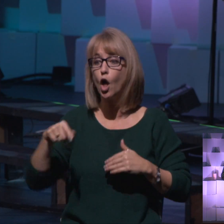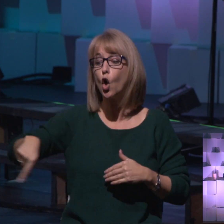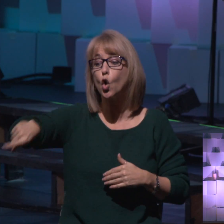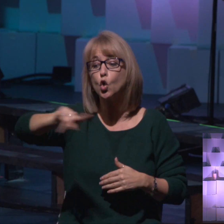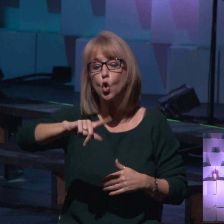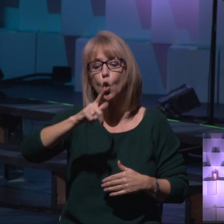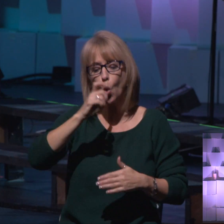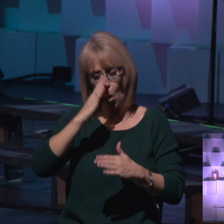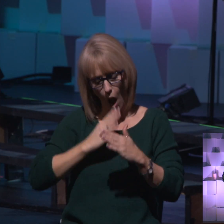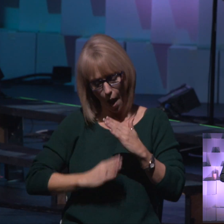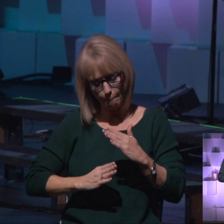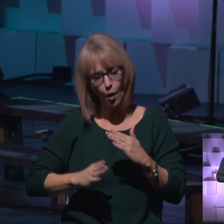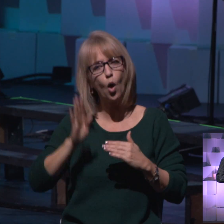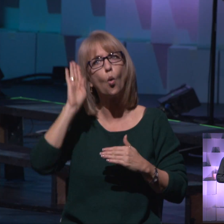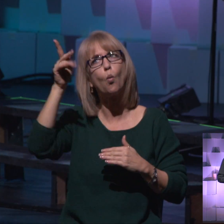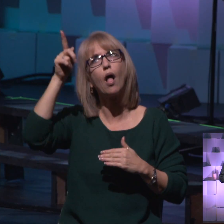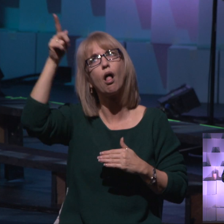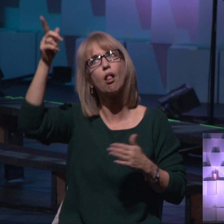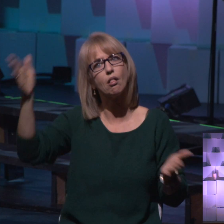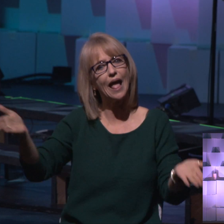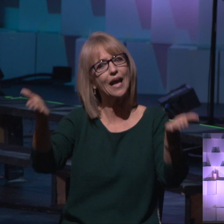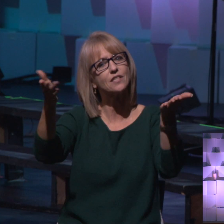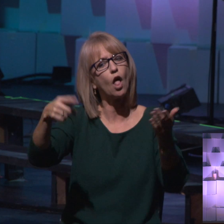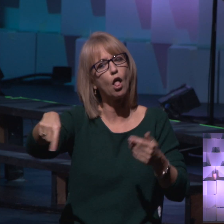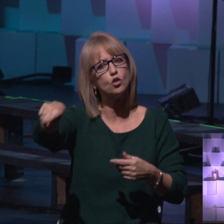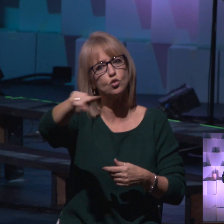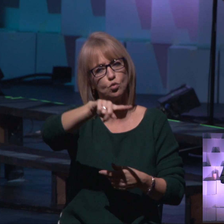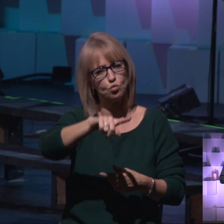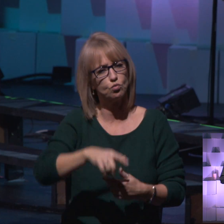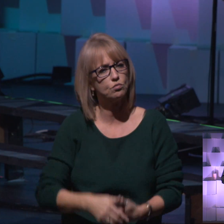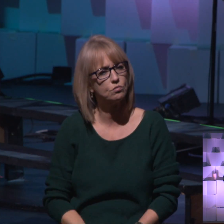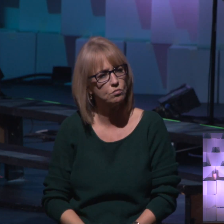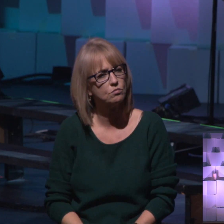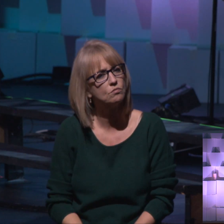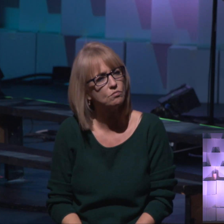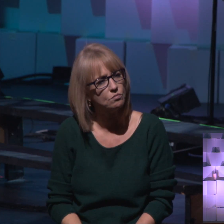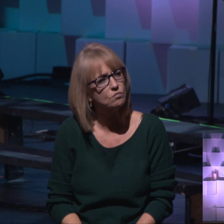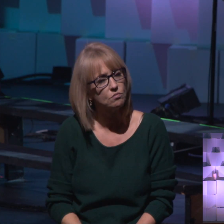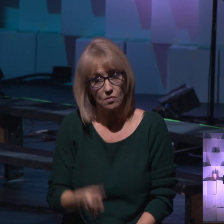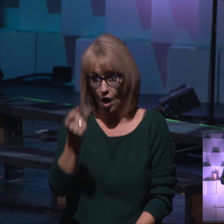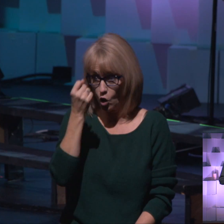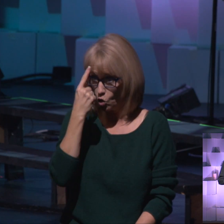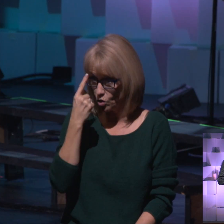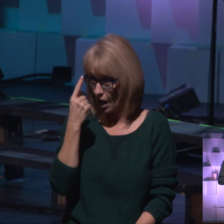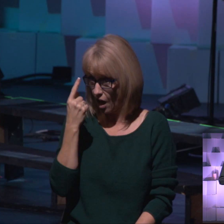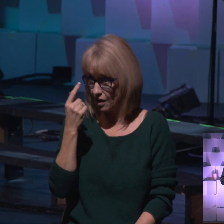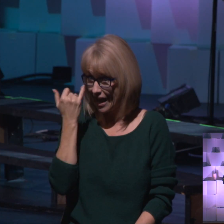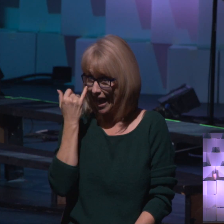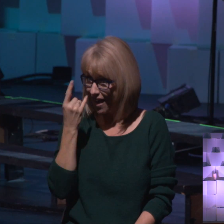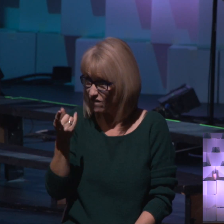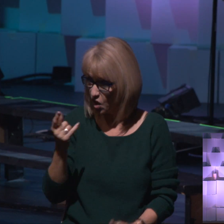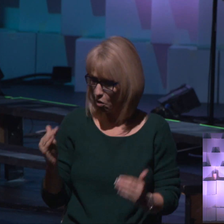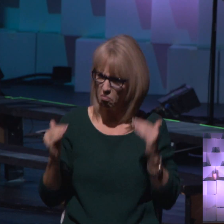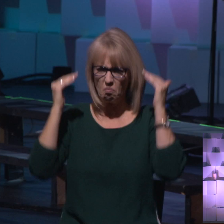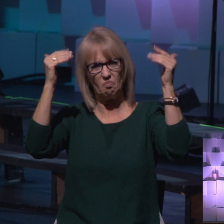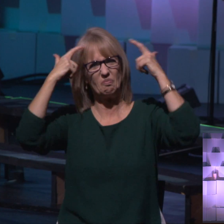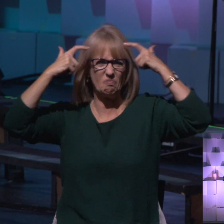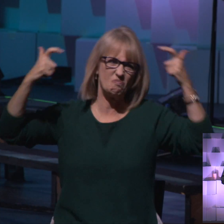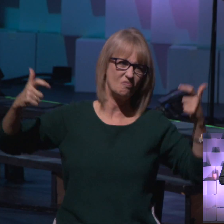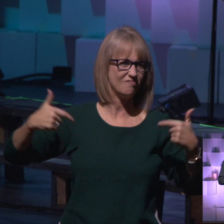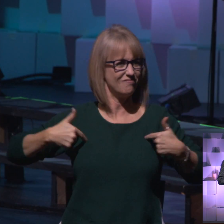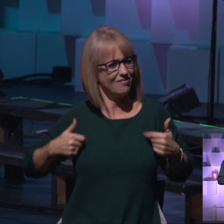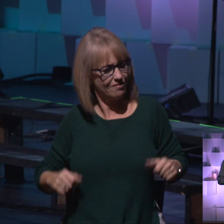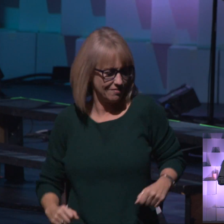be exalted. So you lift up yourself, you're going to be humbled. It's interesting, the word humble